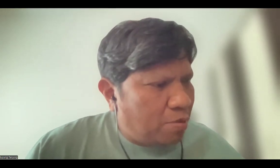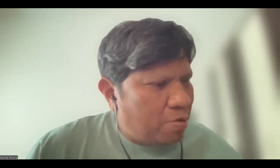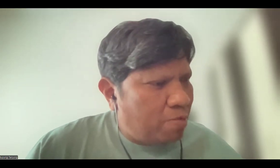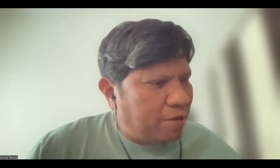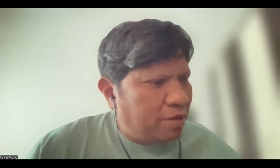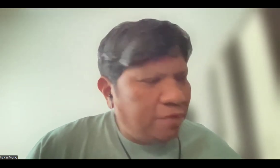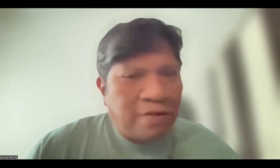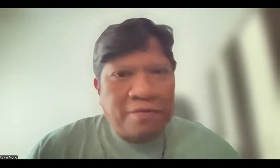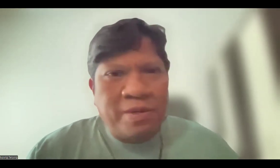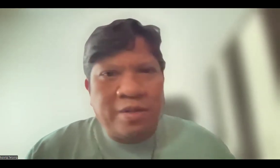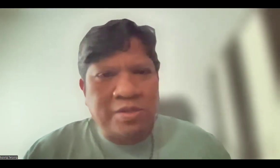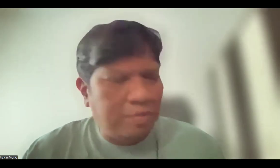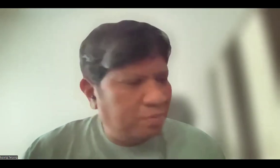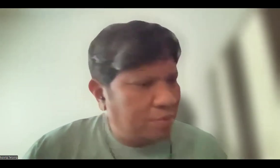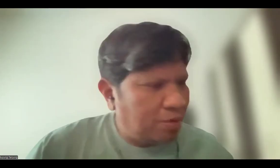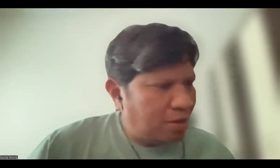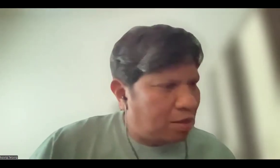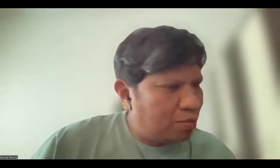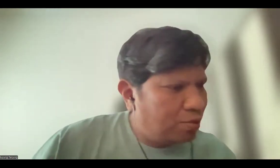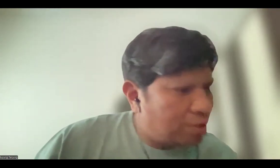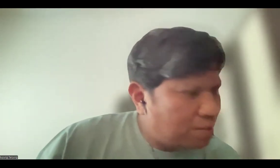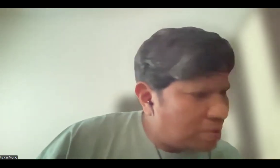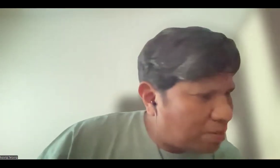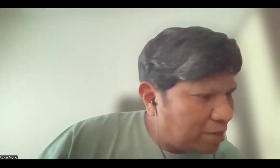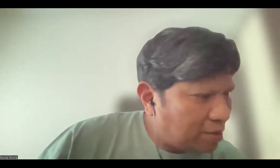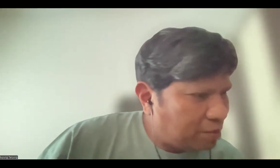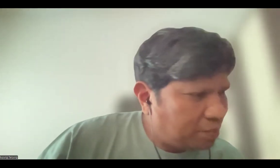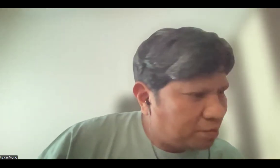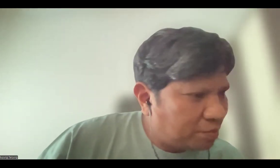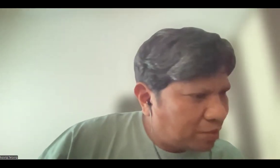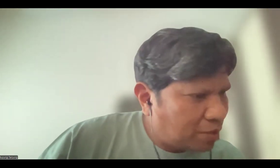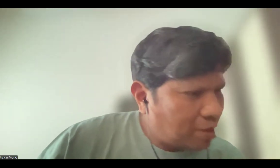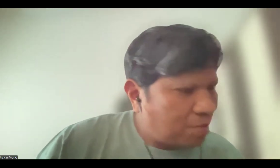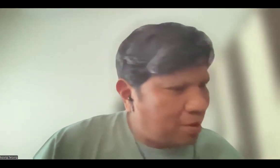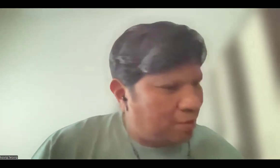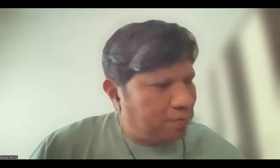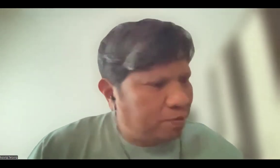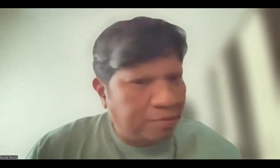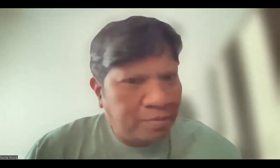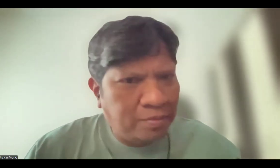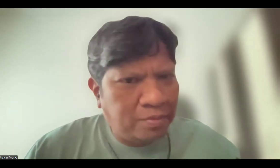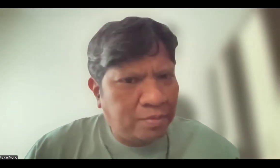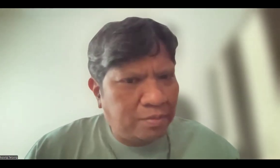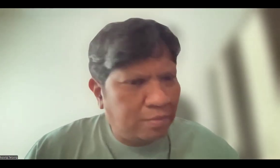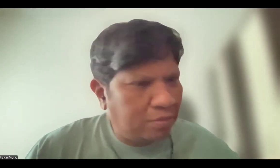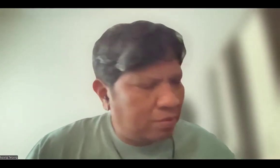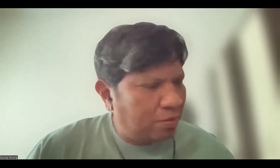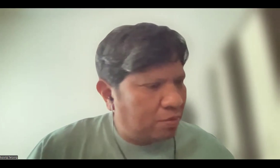Okay, we will wait in 5 minutes. Kita akan tunggu dalam 5 menit, kawan-kawan.